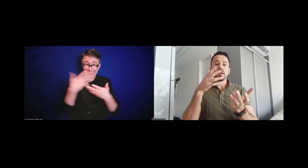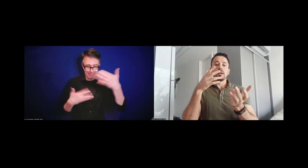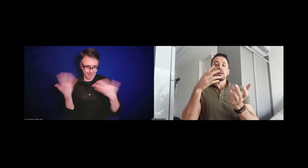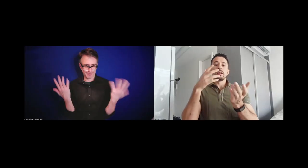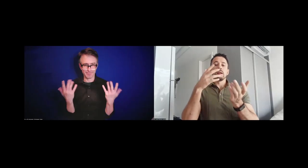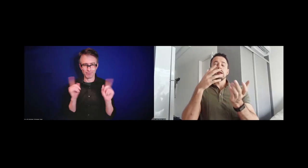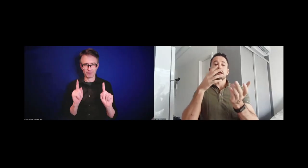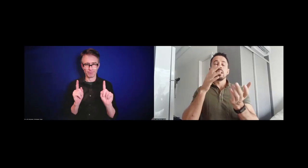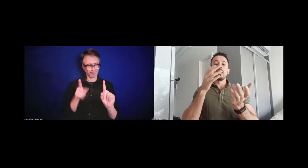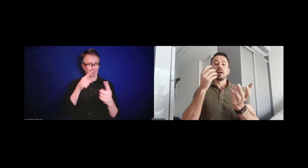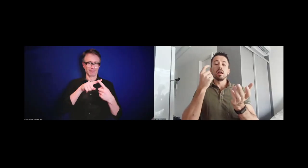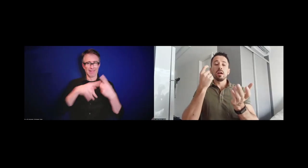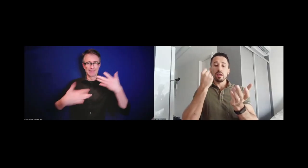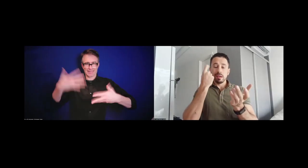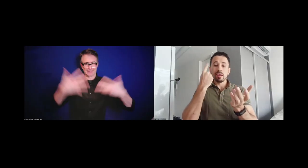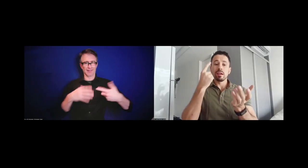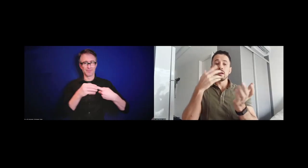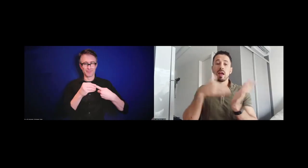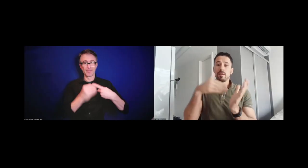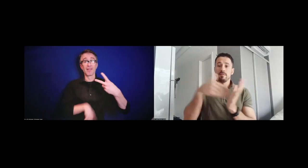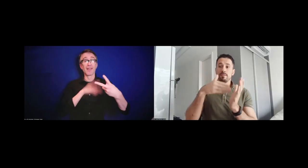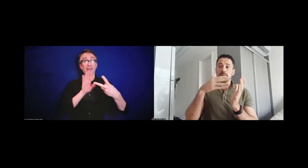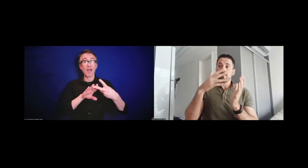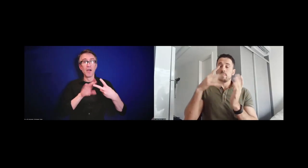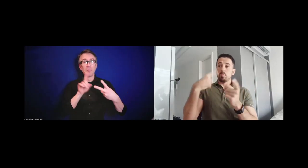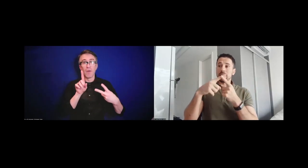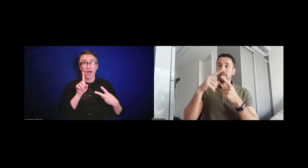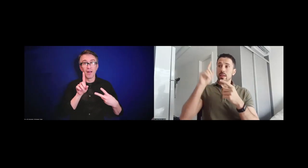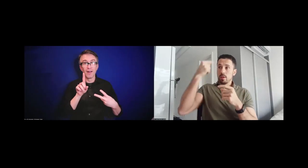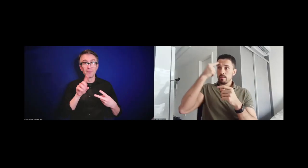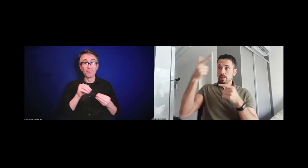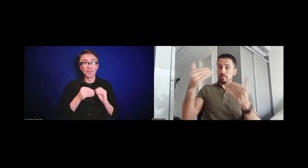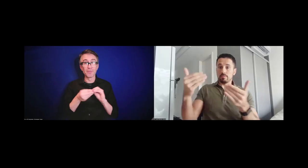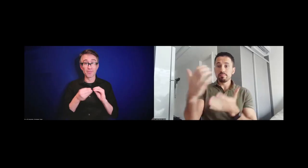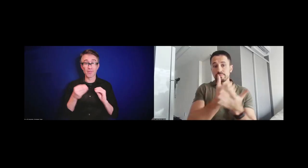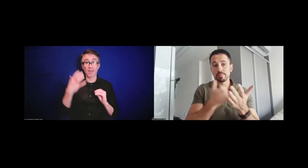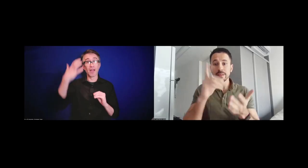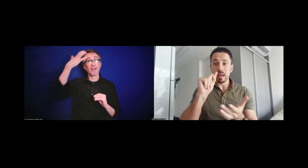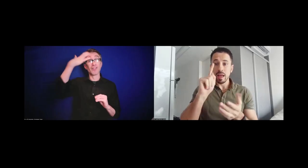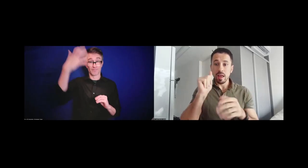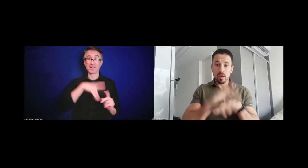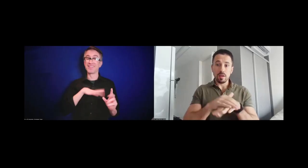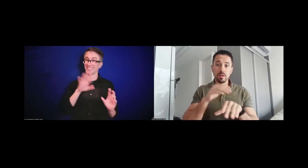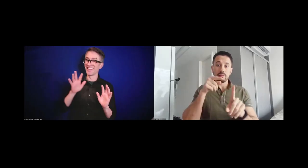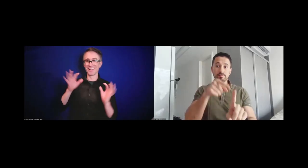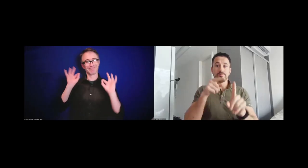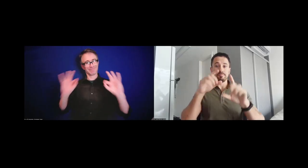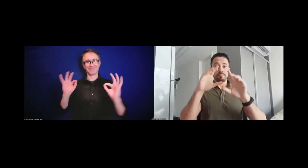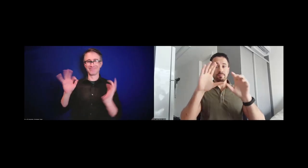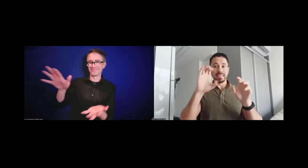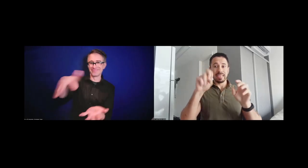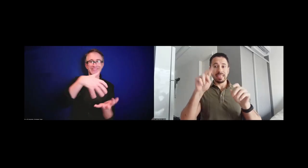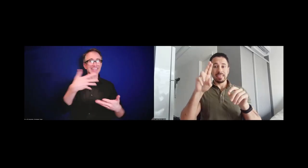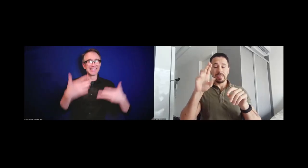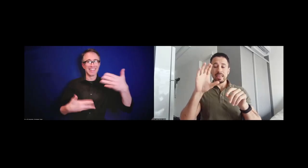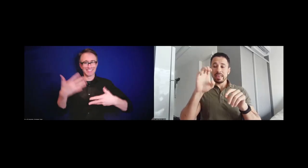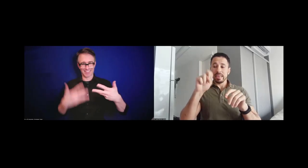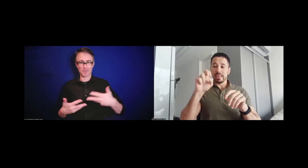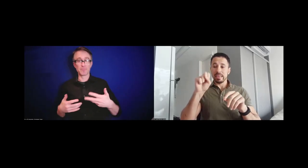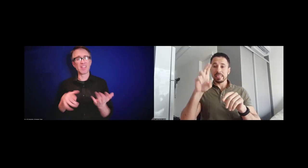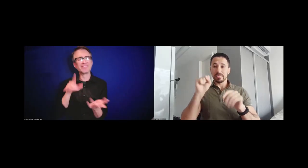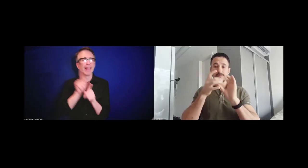And in order to do that, we have to actually have accurate data collection processes in place. So when government collects